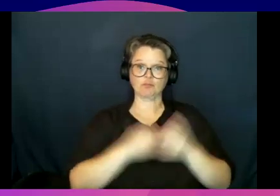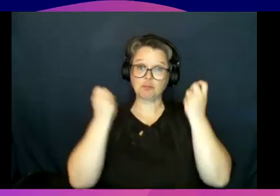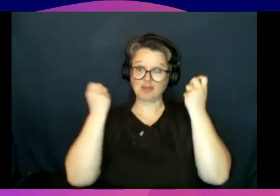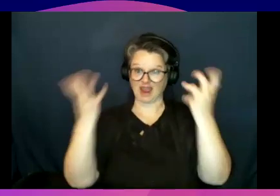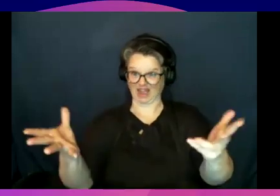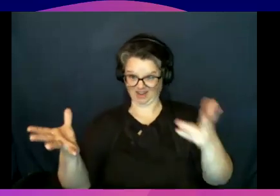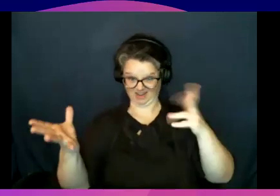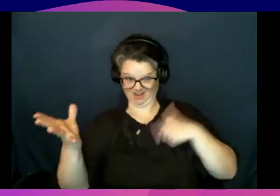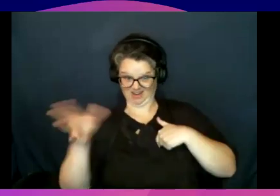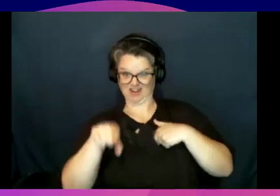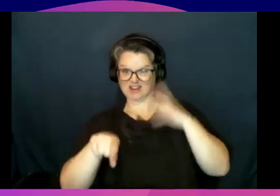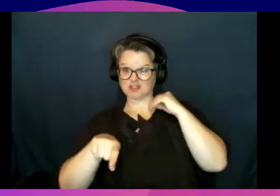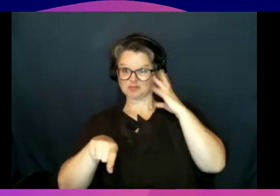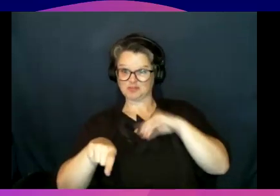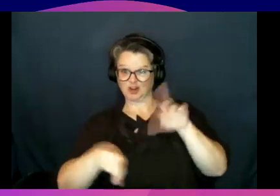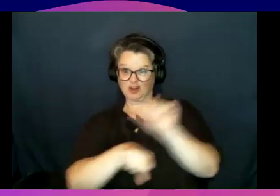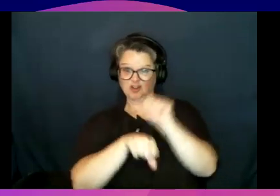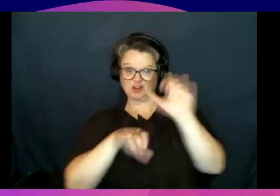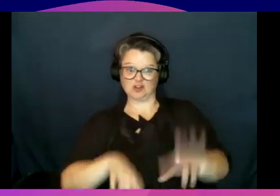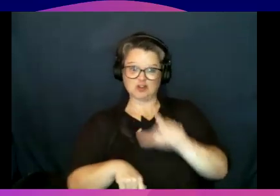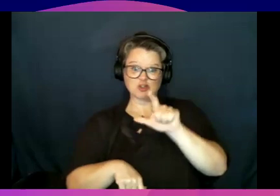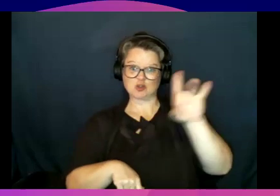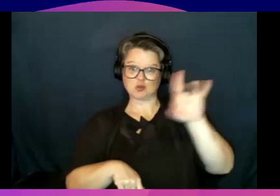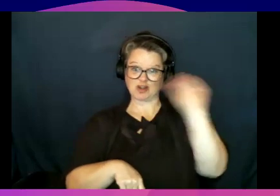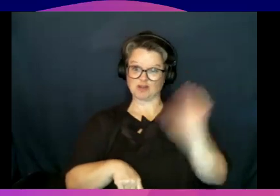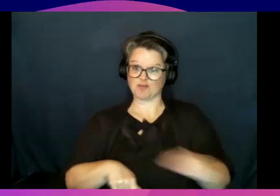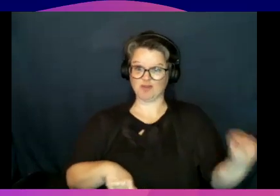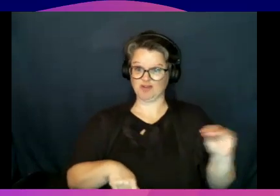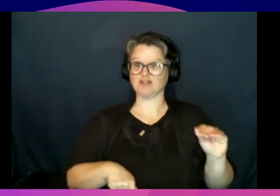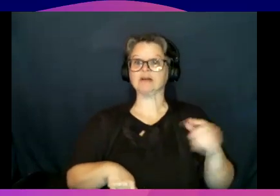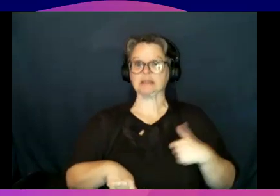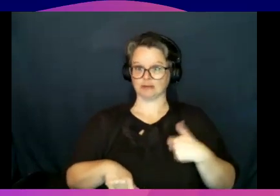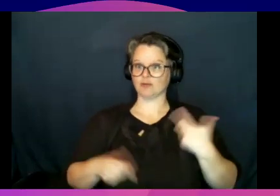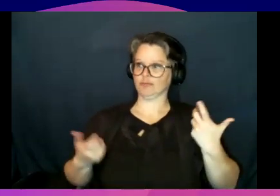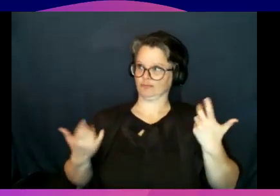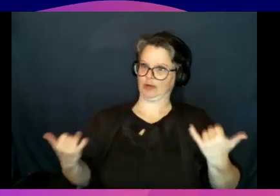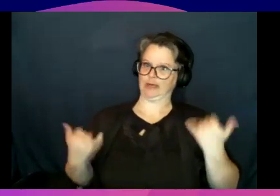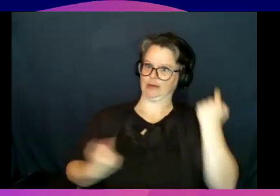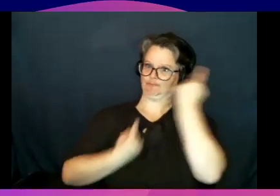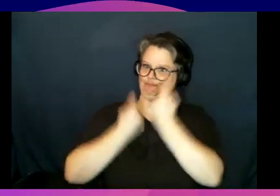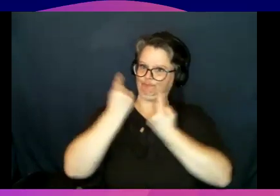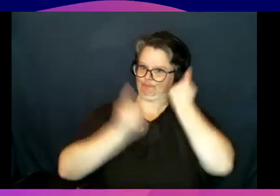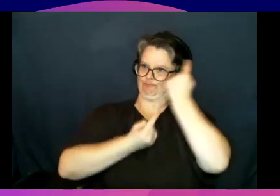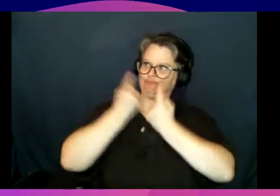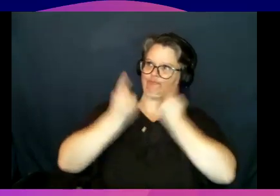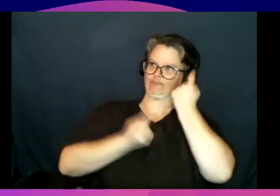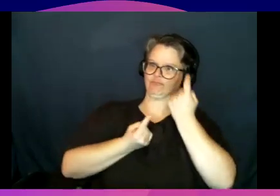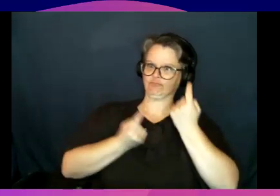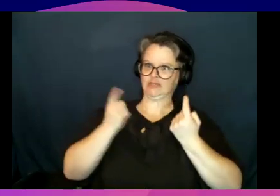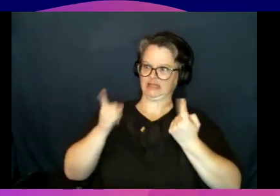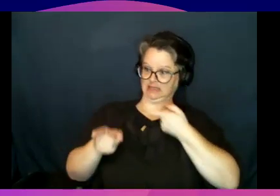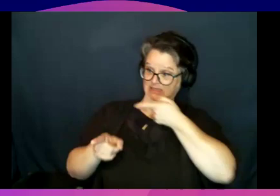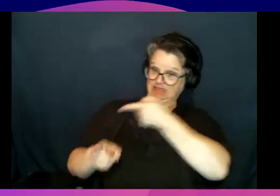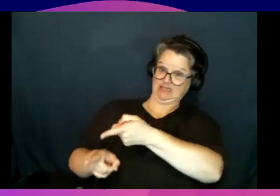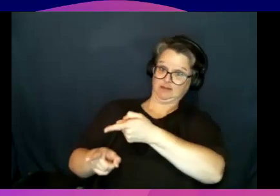sector altogether. And then some were leaving for similar and better paid work in the public sector. And hence this term feminist